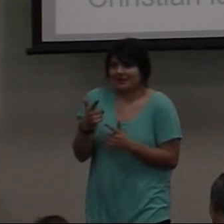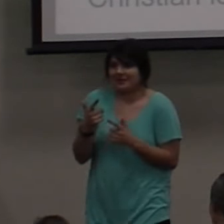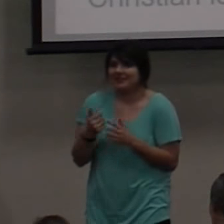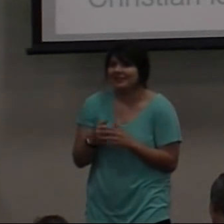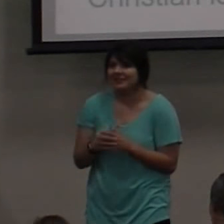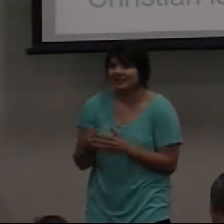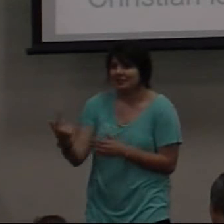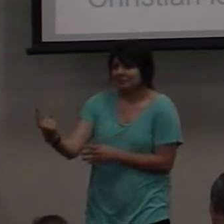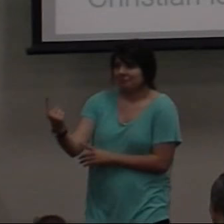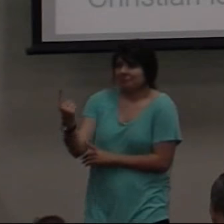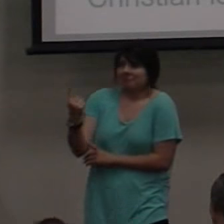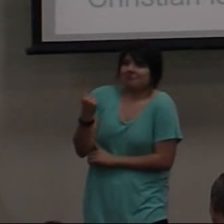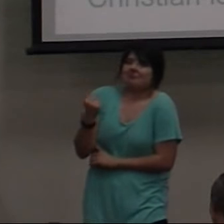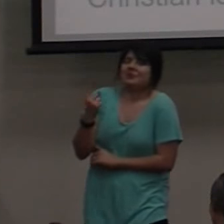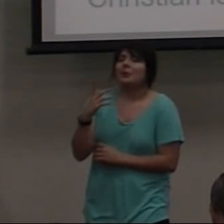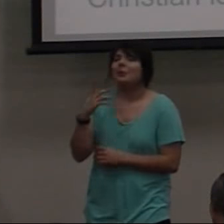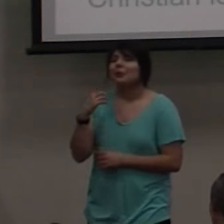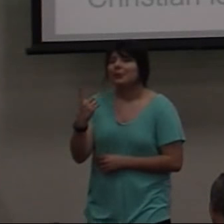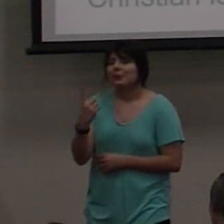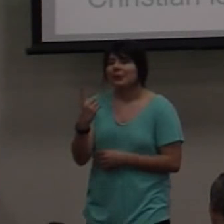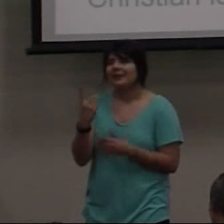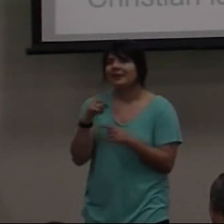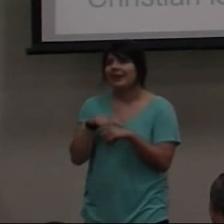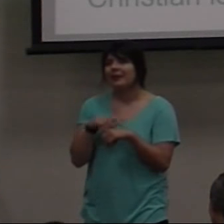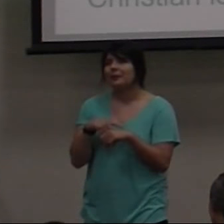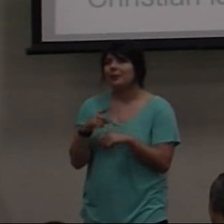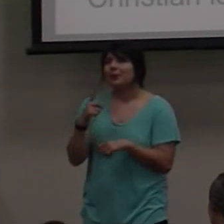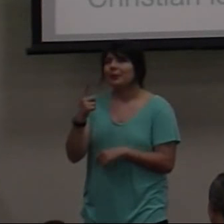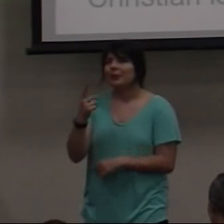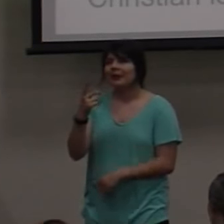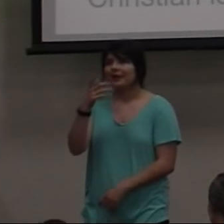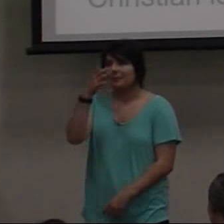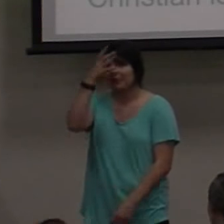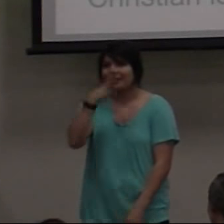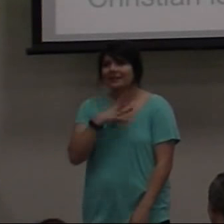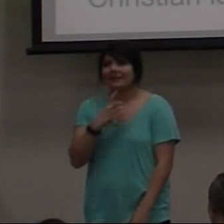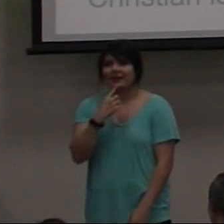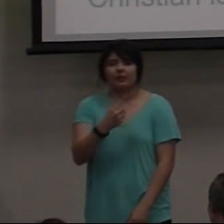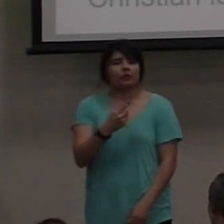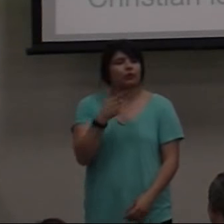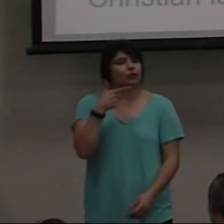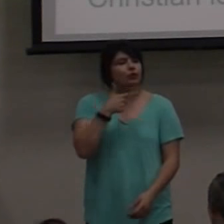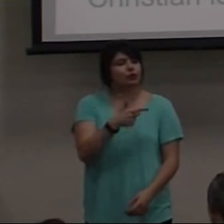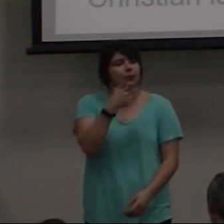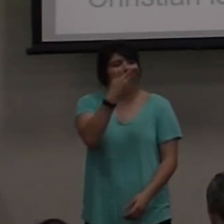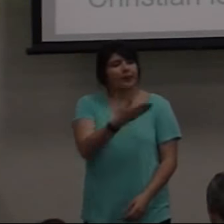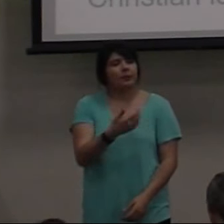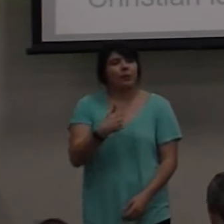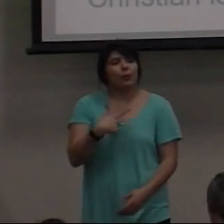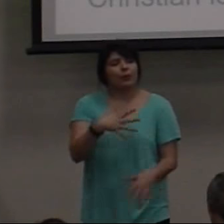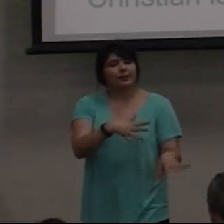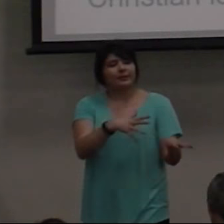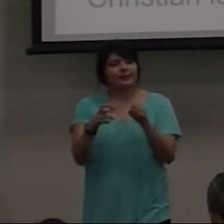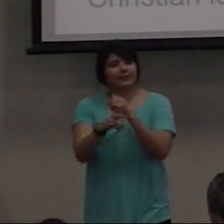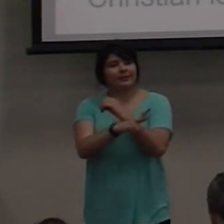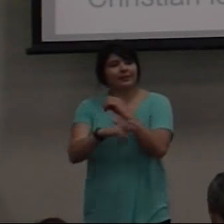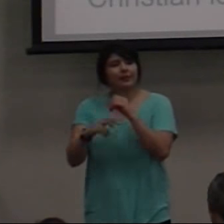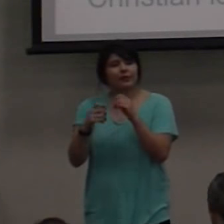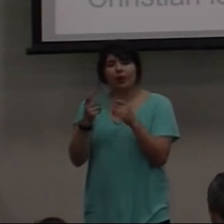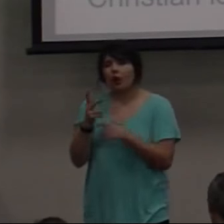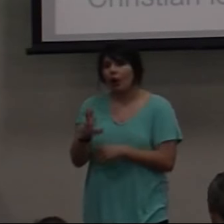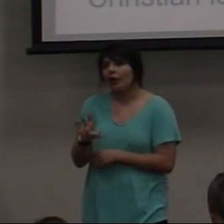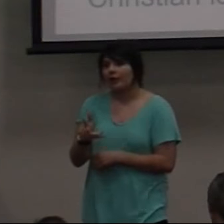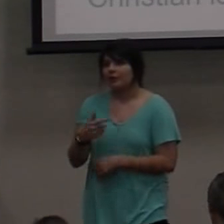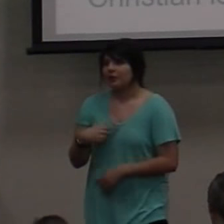On one occasion, the one guy said to the other, "Shoot him, let's take the vehicle." So I gave him the keys